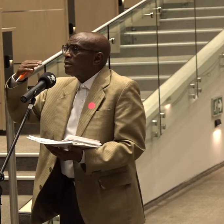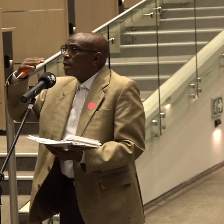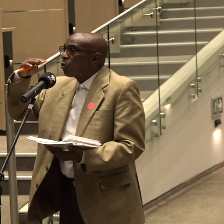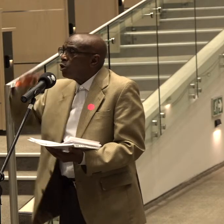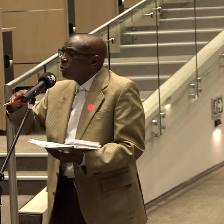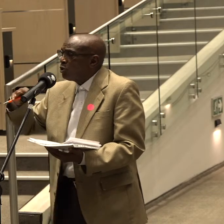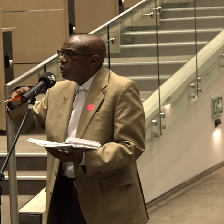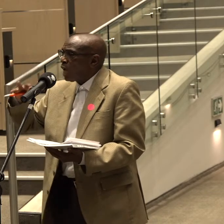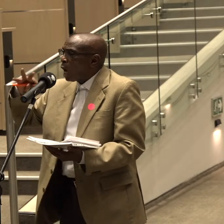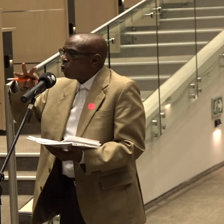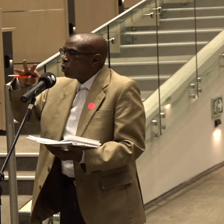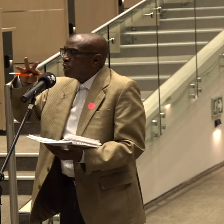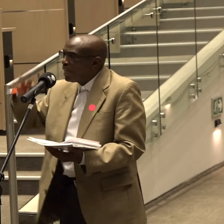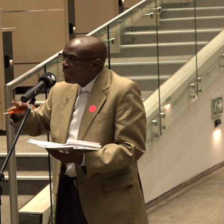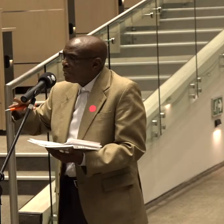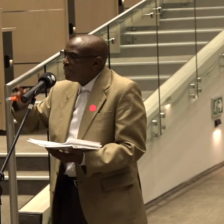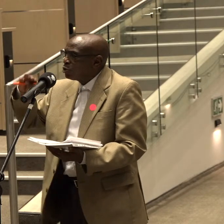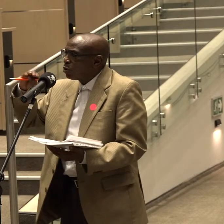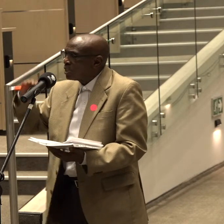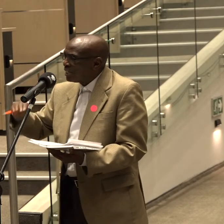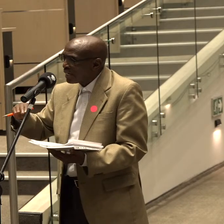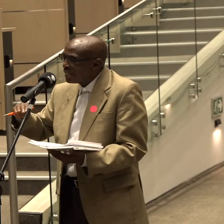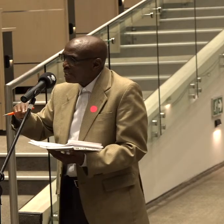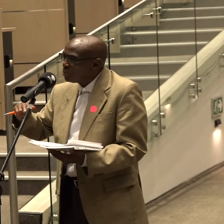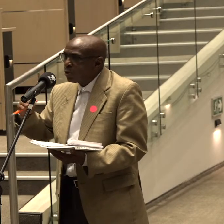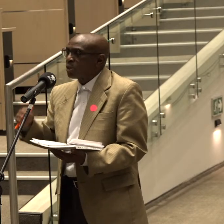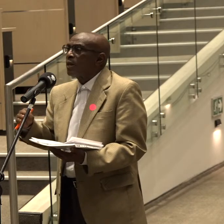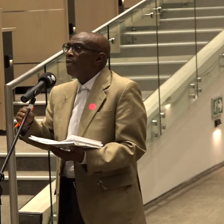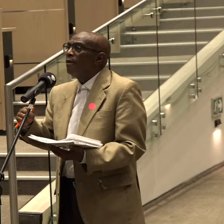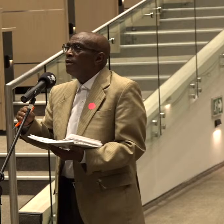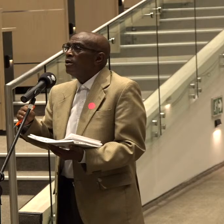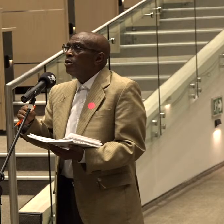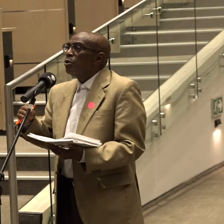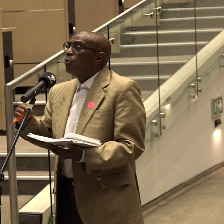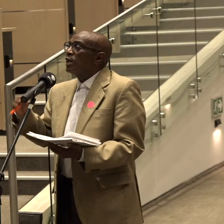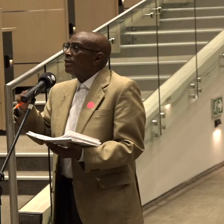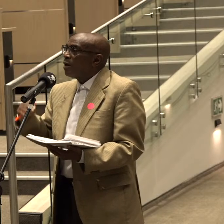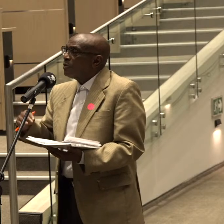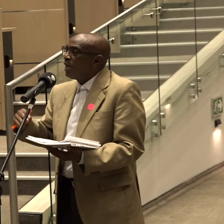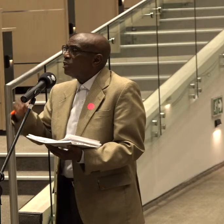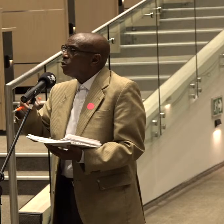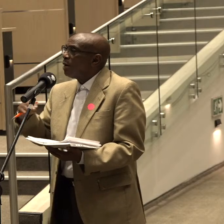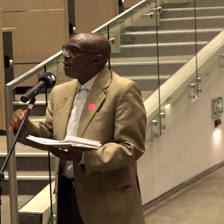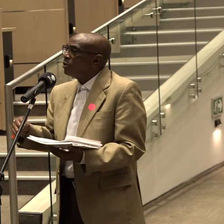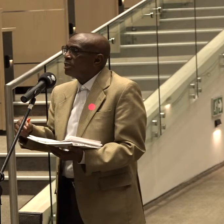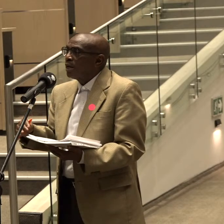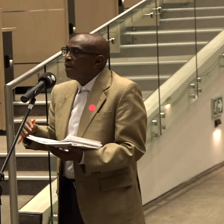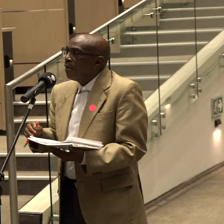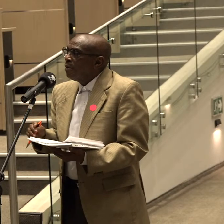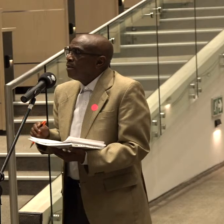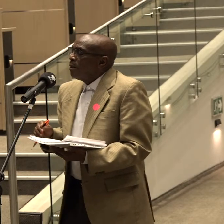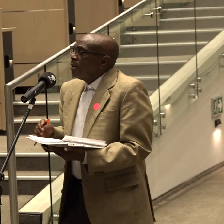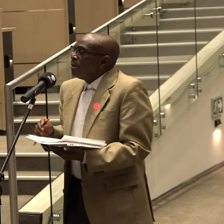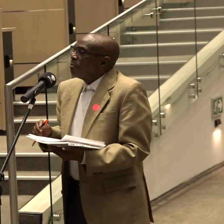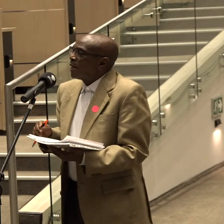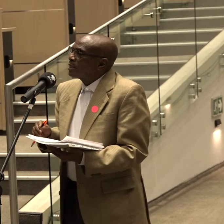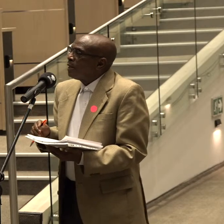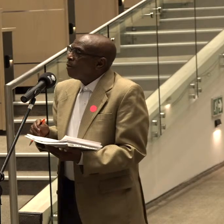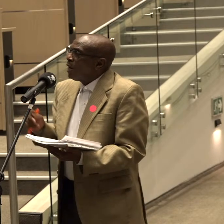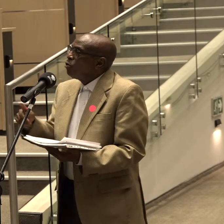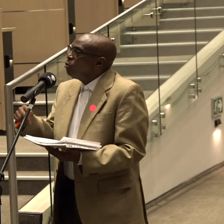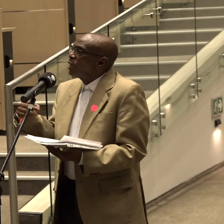the contributions are not taken into considerations because we can come here and talk about it